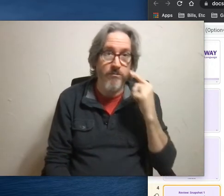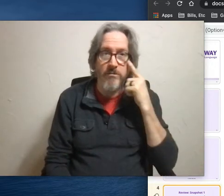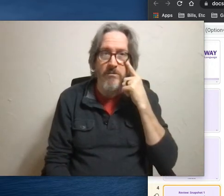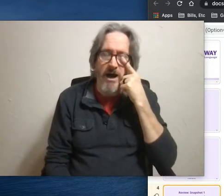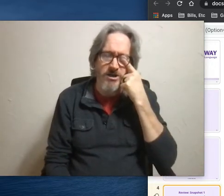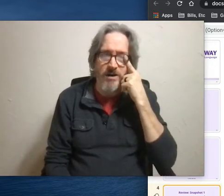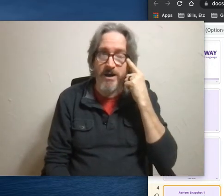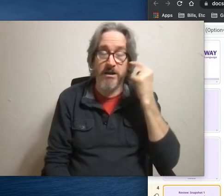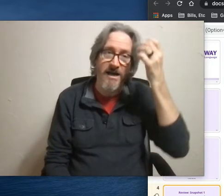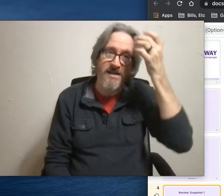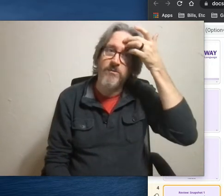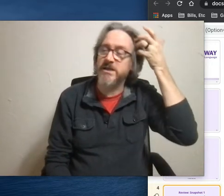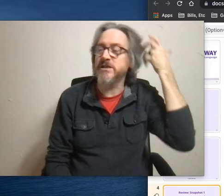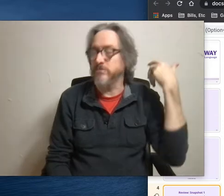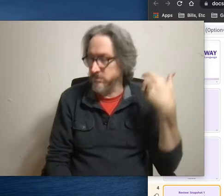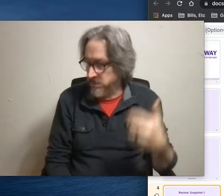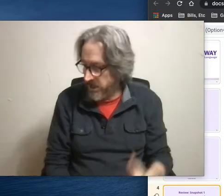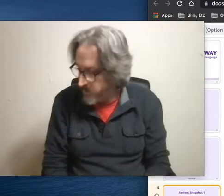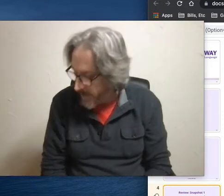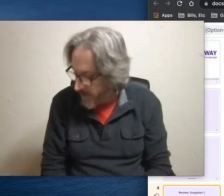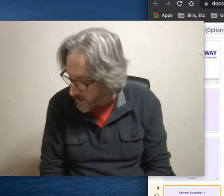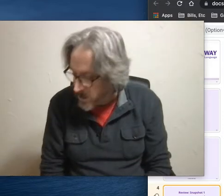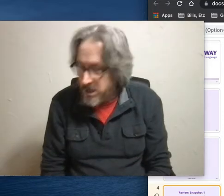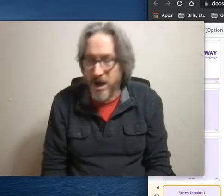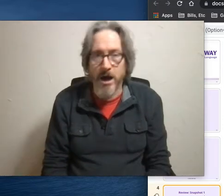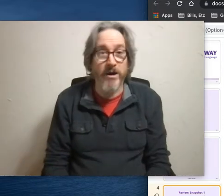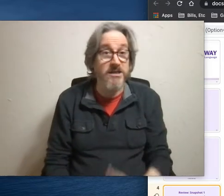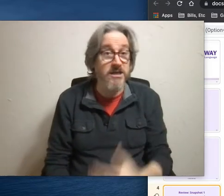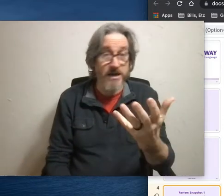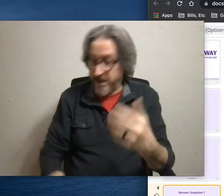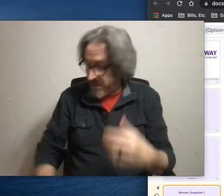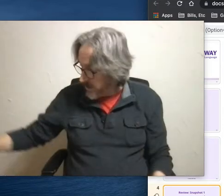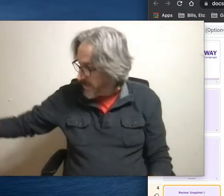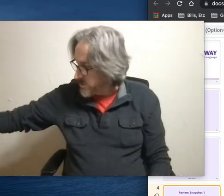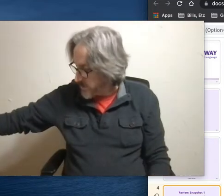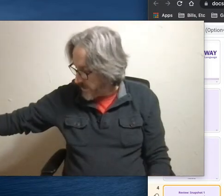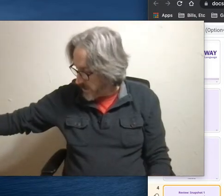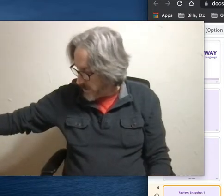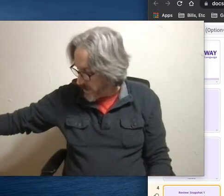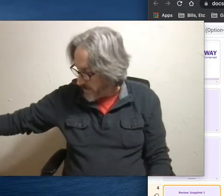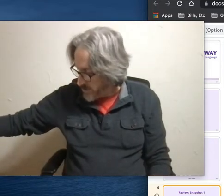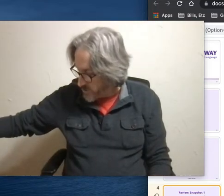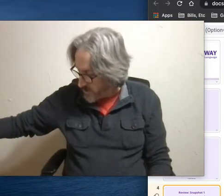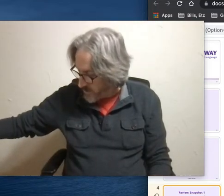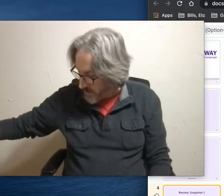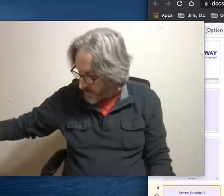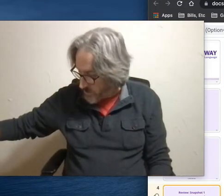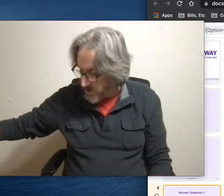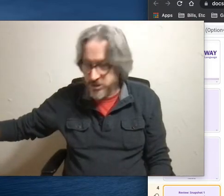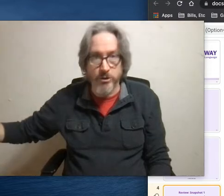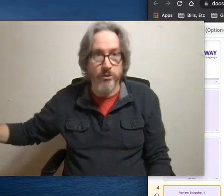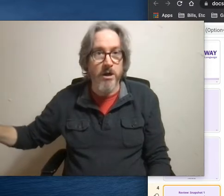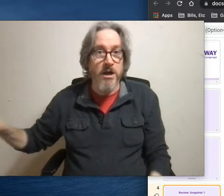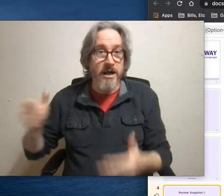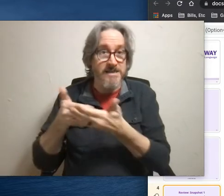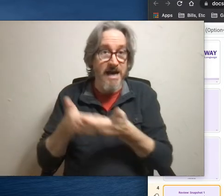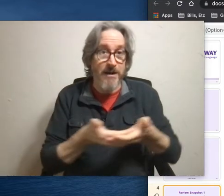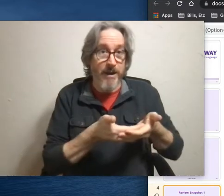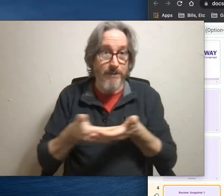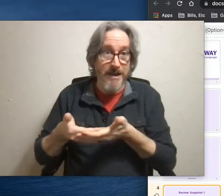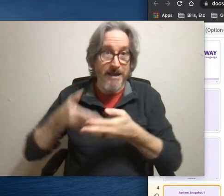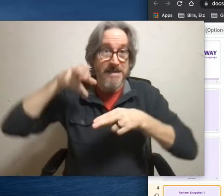Now, I talk about it in class, and when I said, hello, cat, when I talked about it in class, I mentioned that you want to,